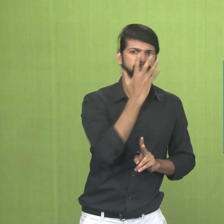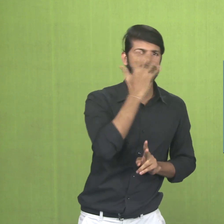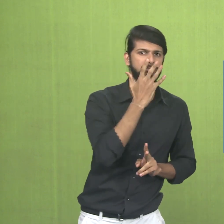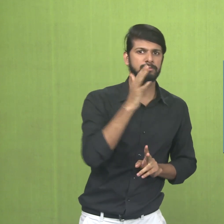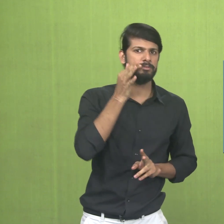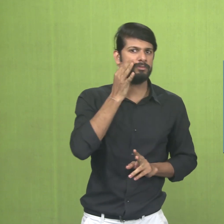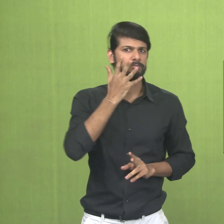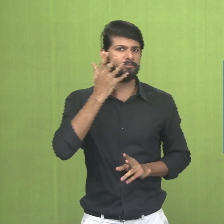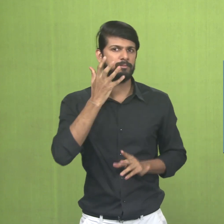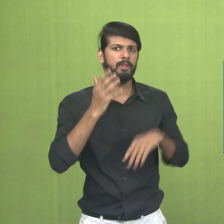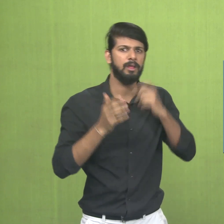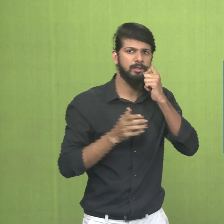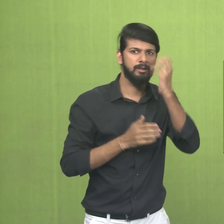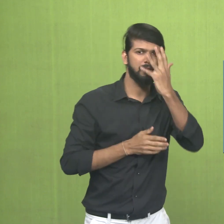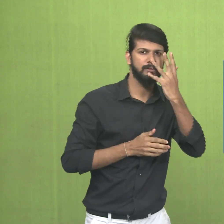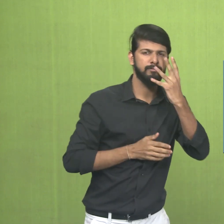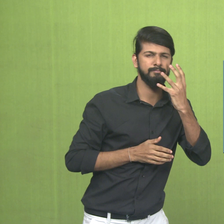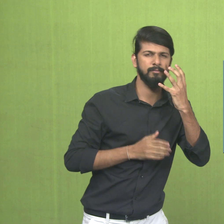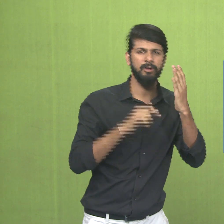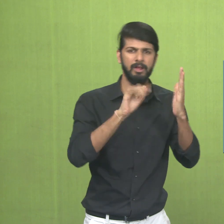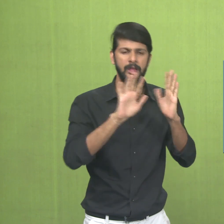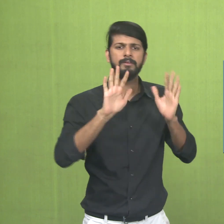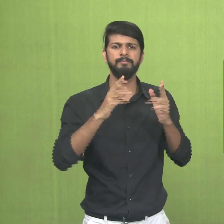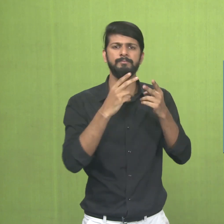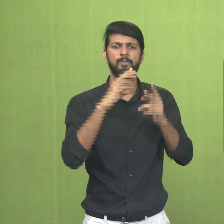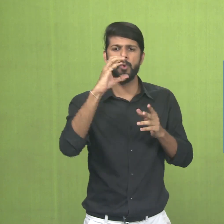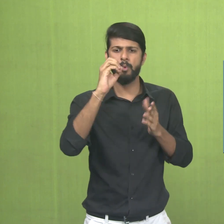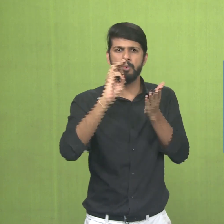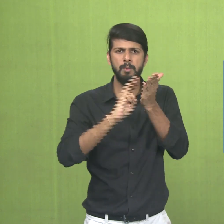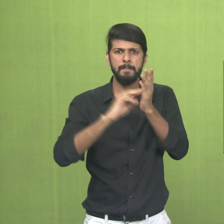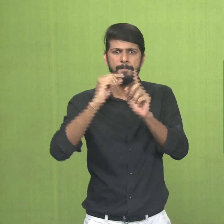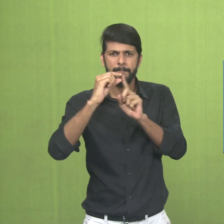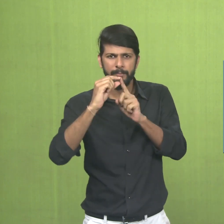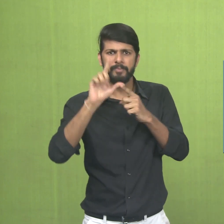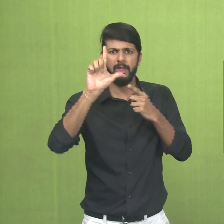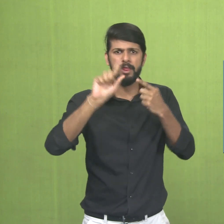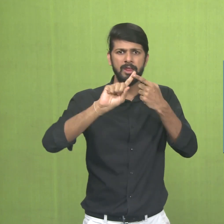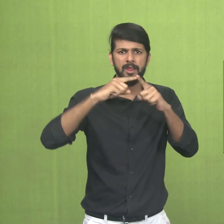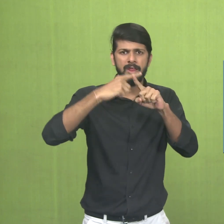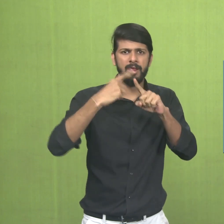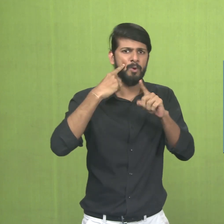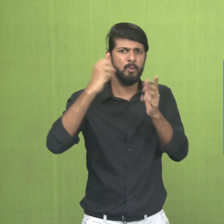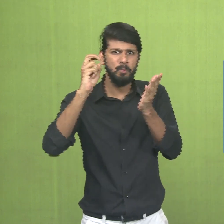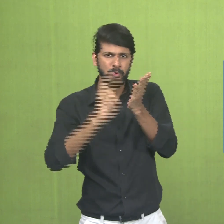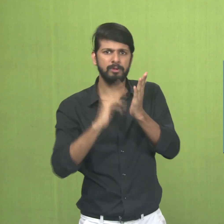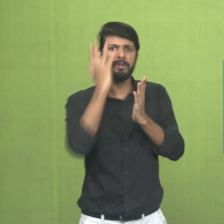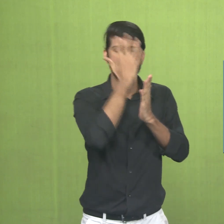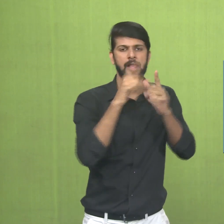exceptional design of jewelry on Subhadra, as well as different shades